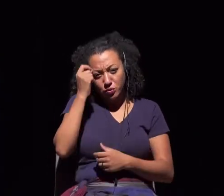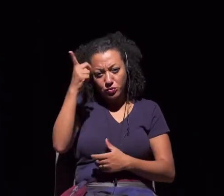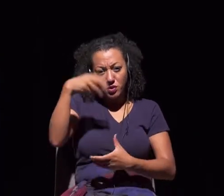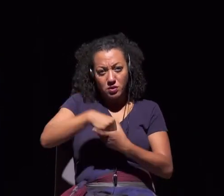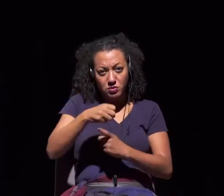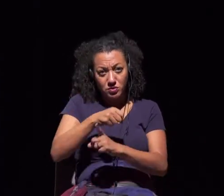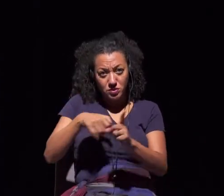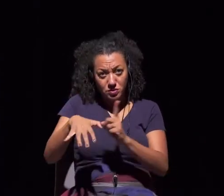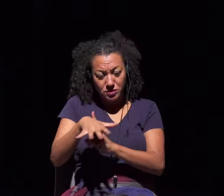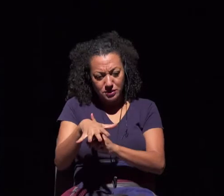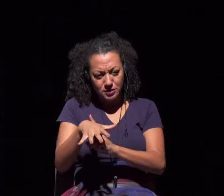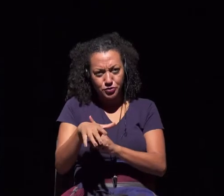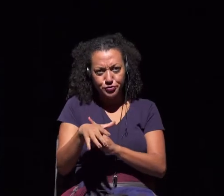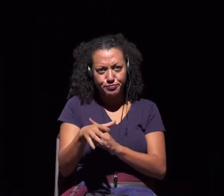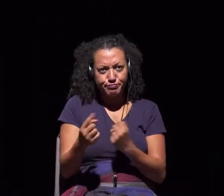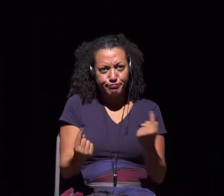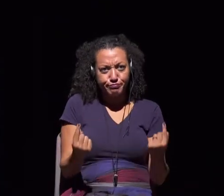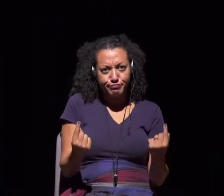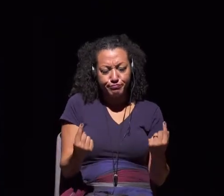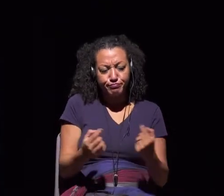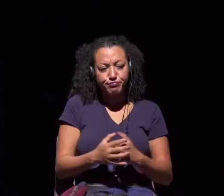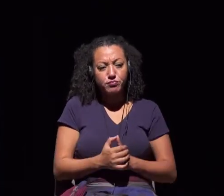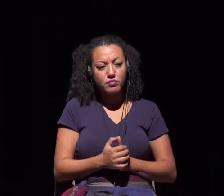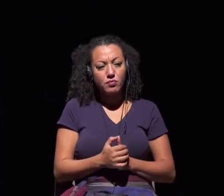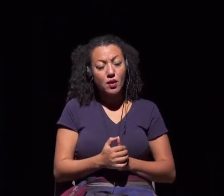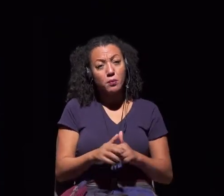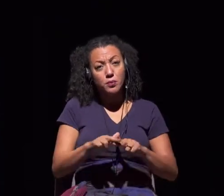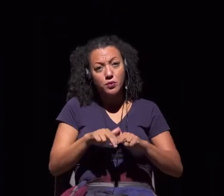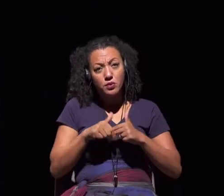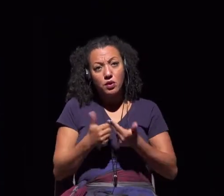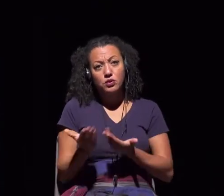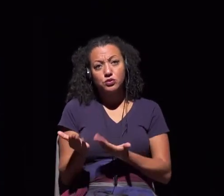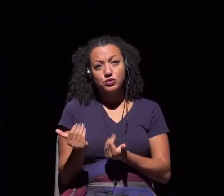time were, you know,